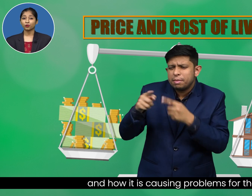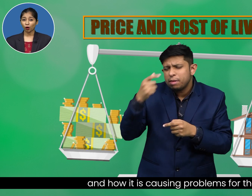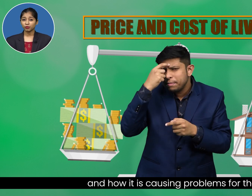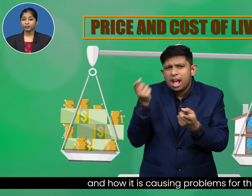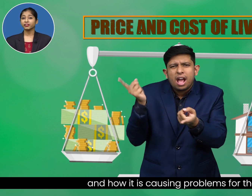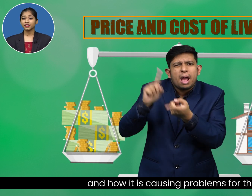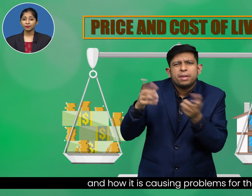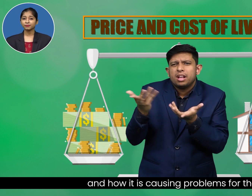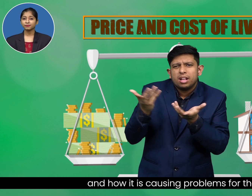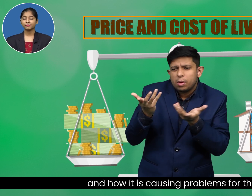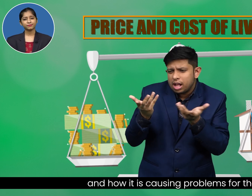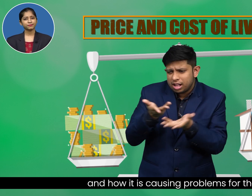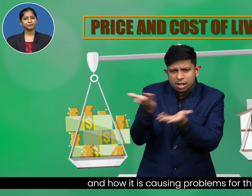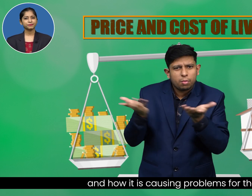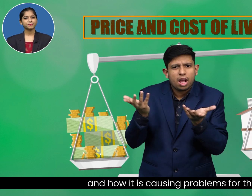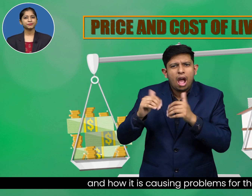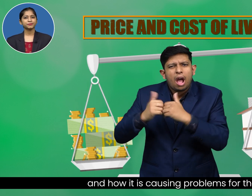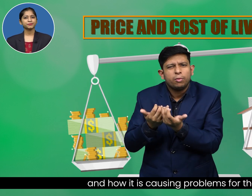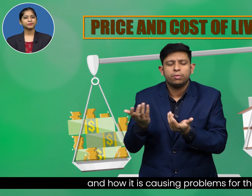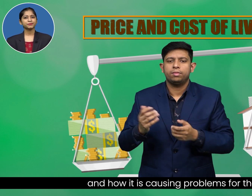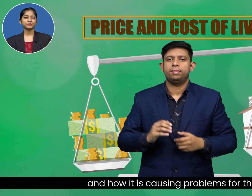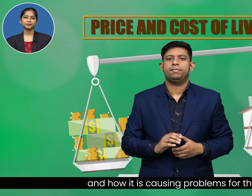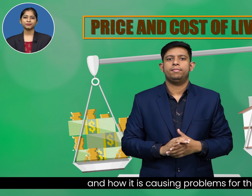causing problems for them?